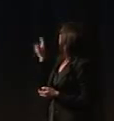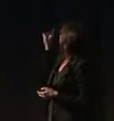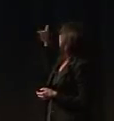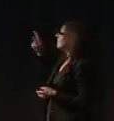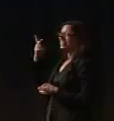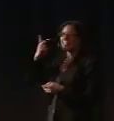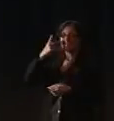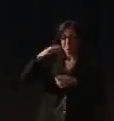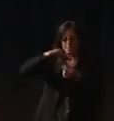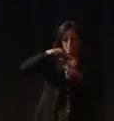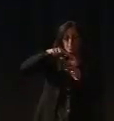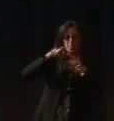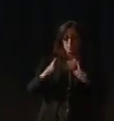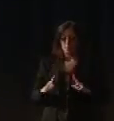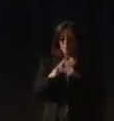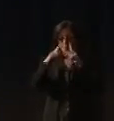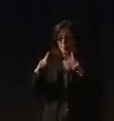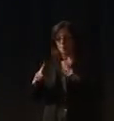the artificial